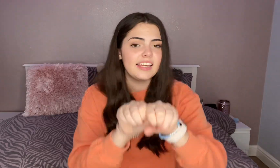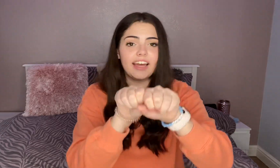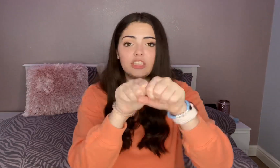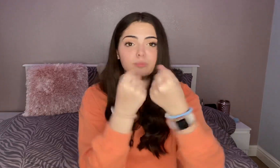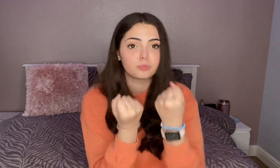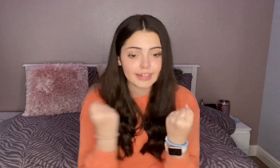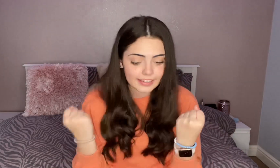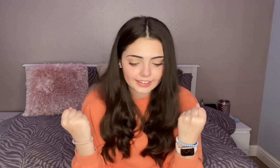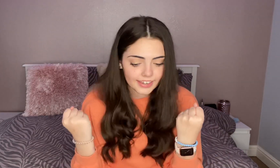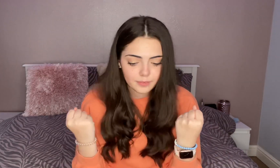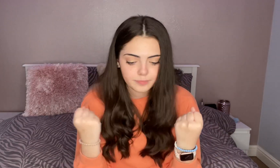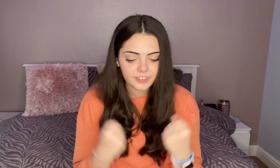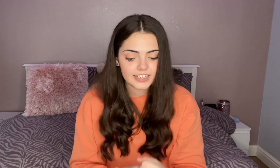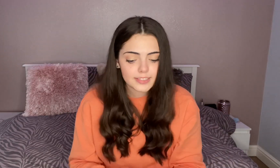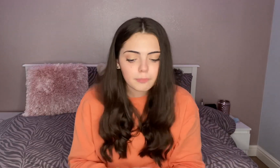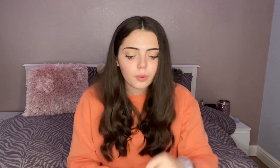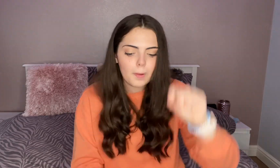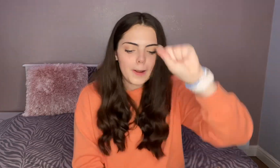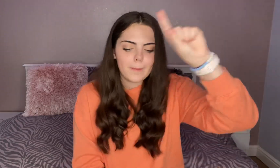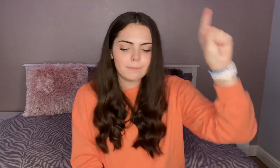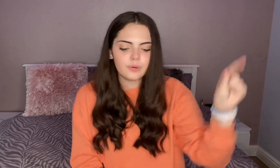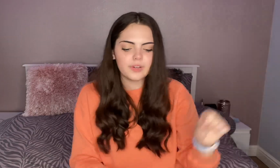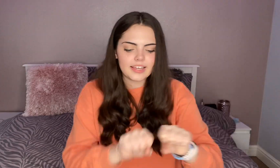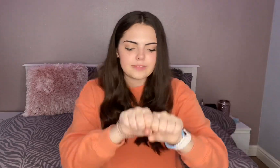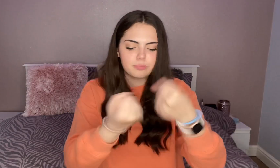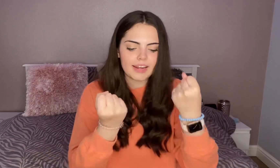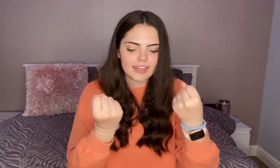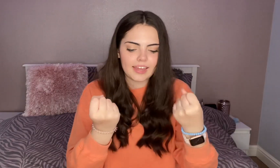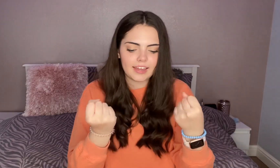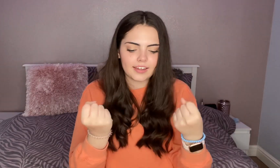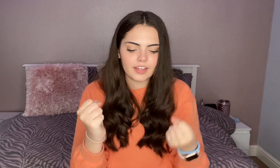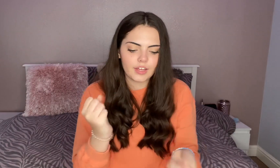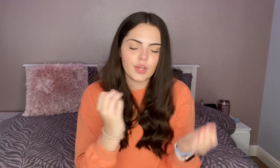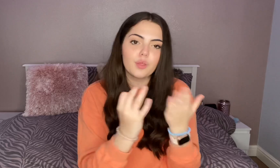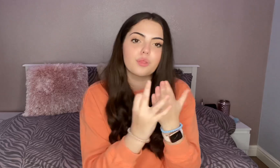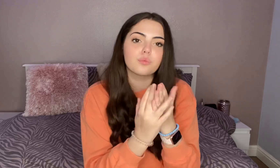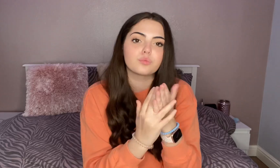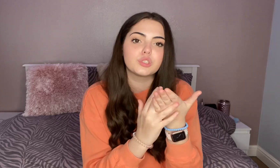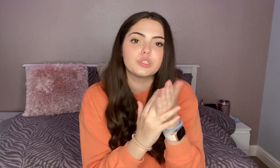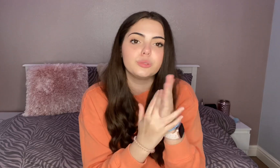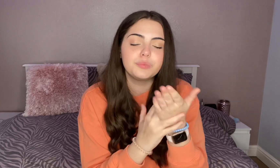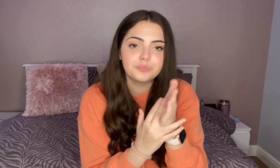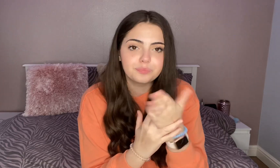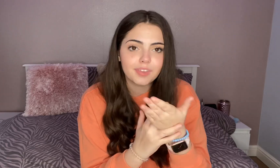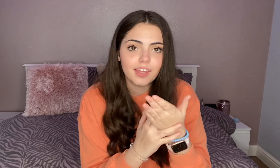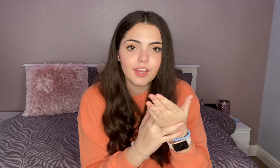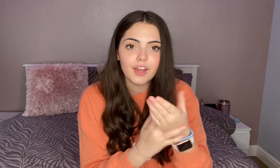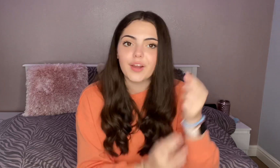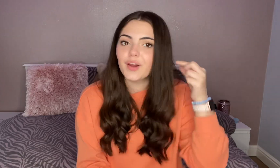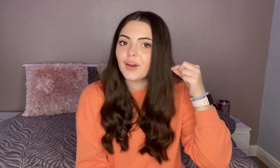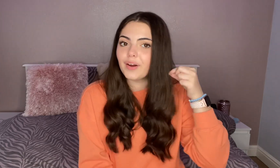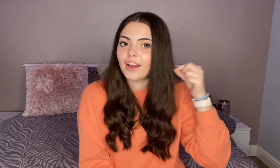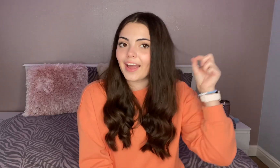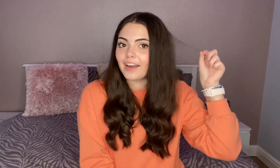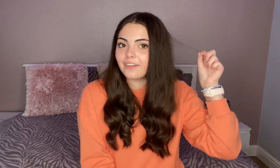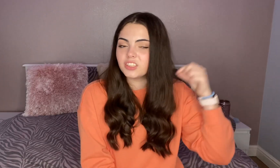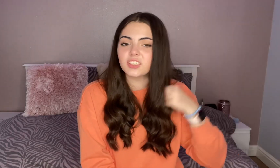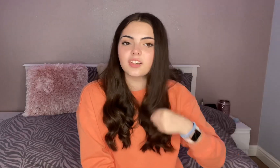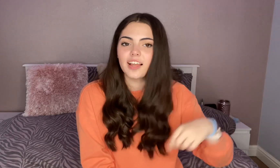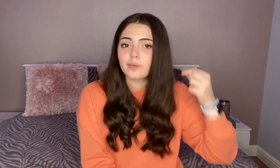you're just breaking it, very simple. Moon is breaking through her hair. She's just gonna like pull